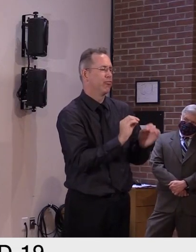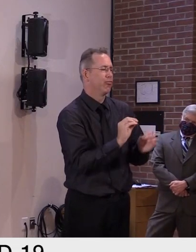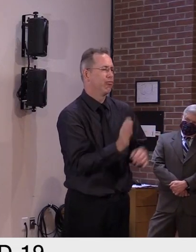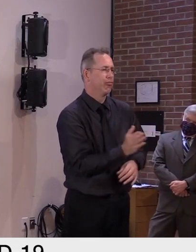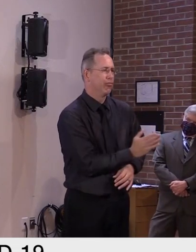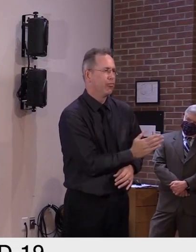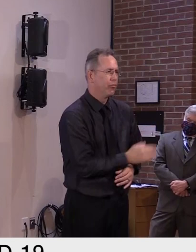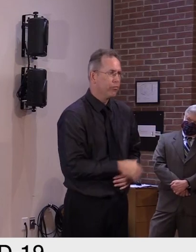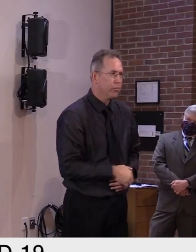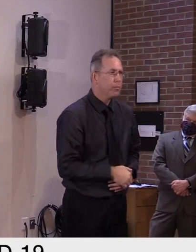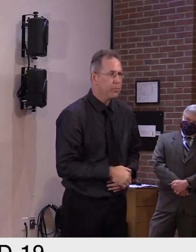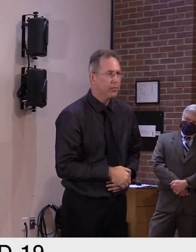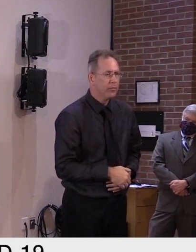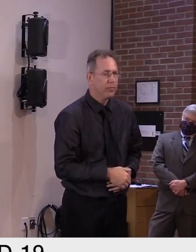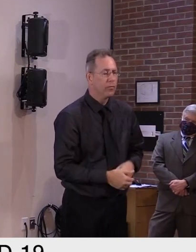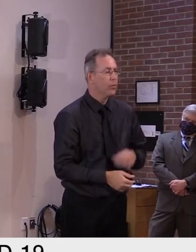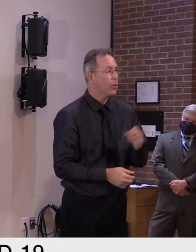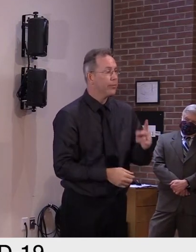Thank you. Sure.